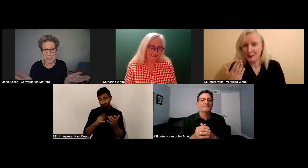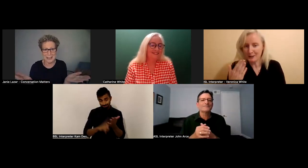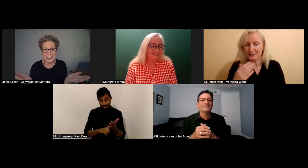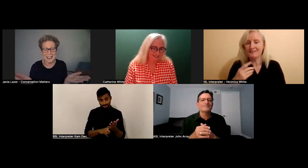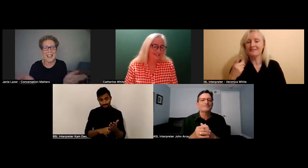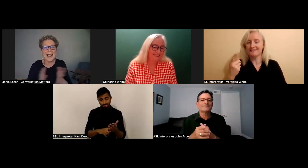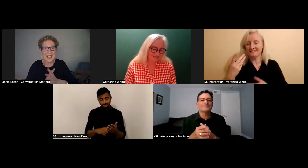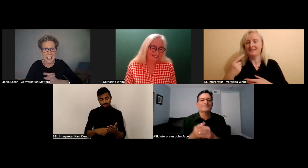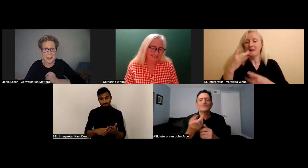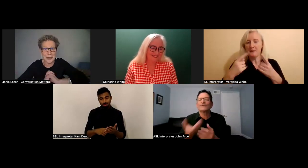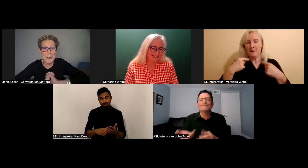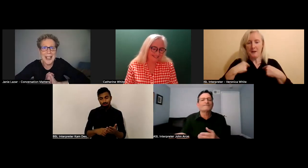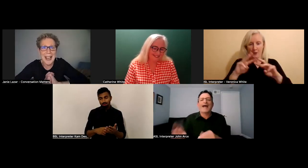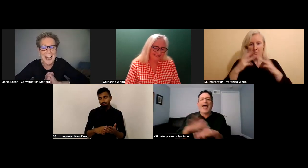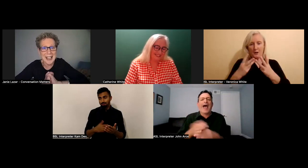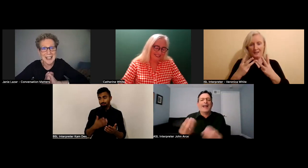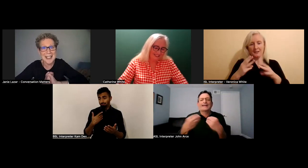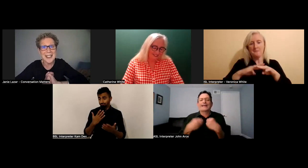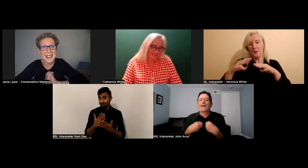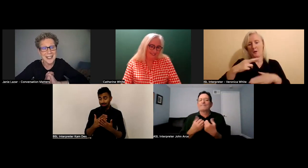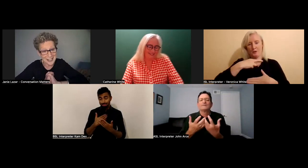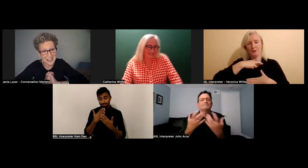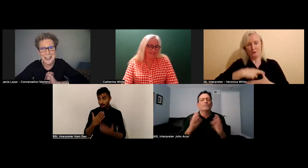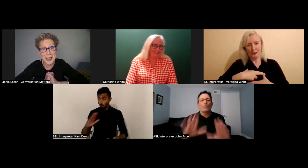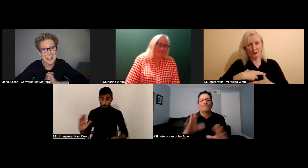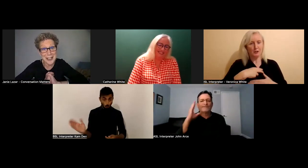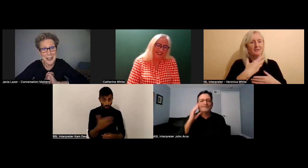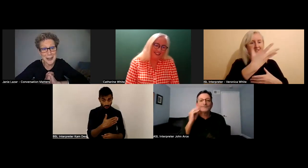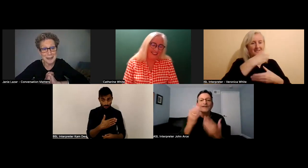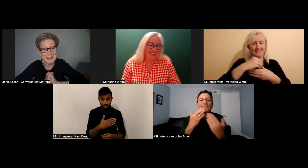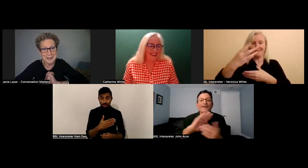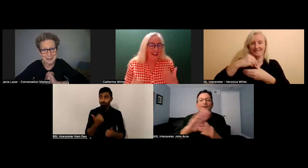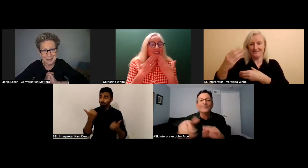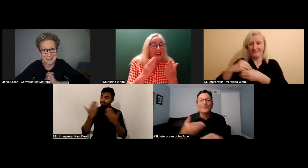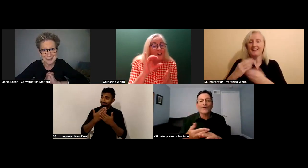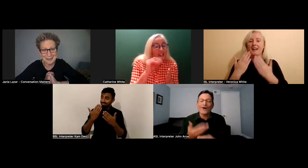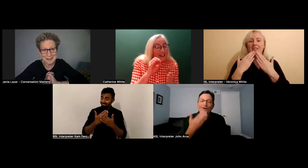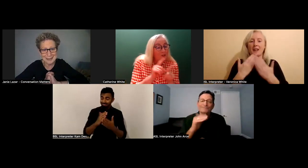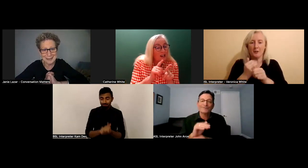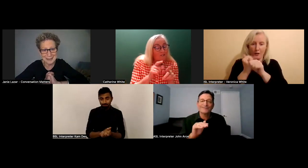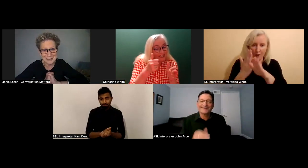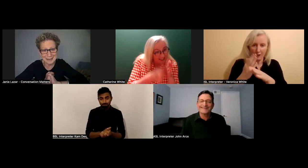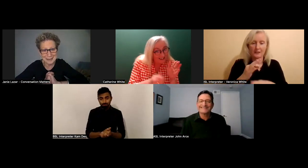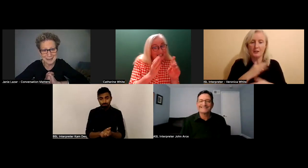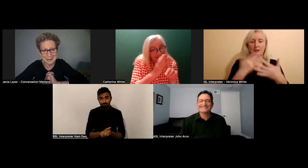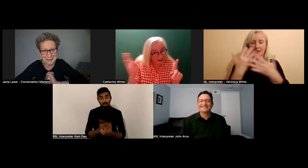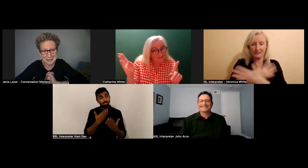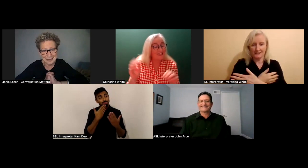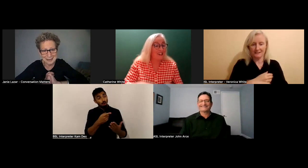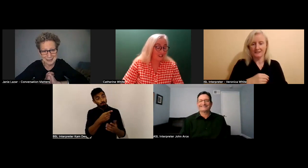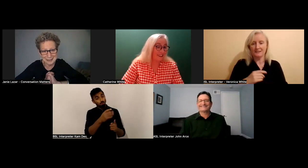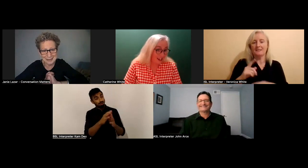to my world. Thank you all, and good evening to you. And thank you, Janie, as well, for starting